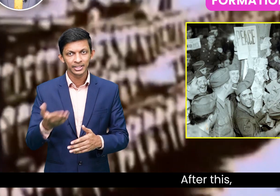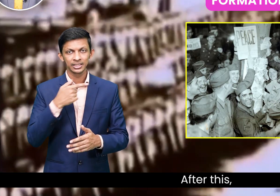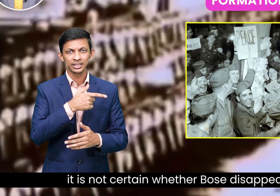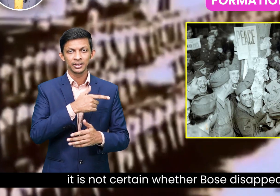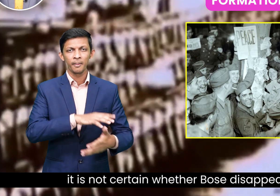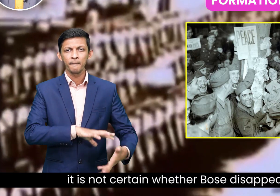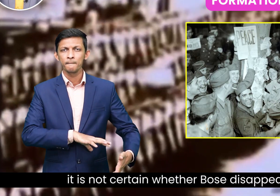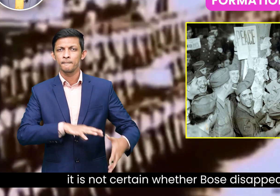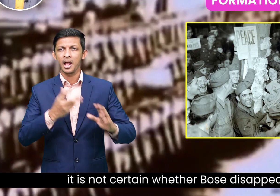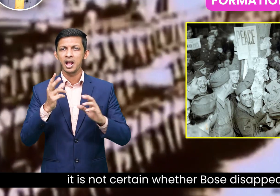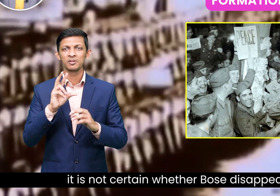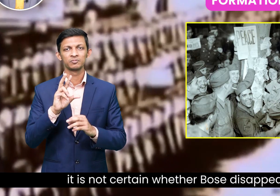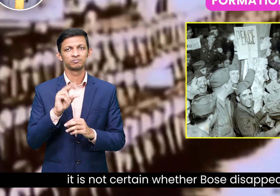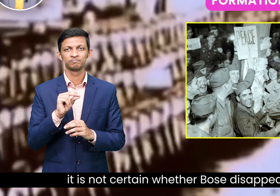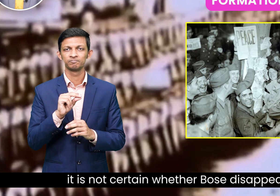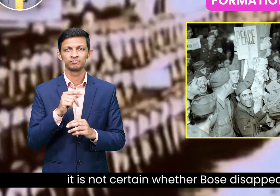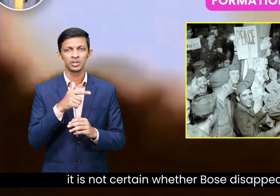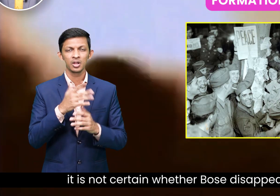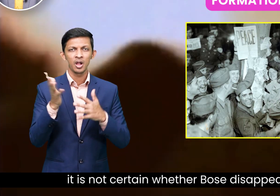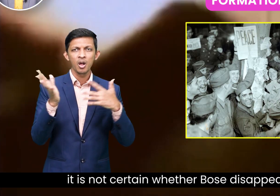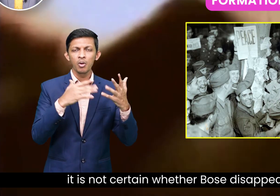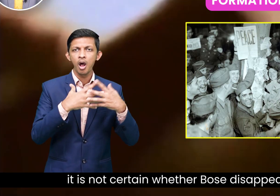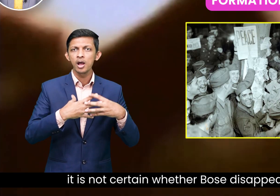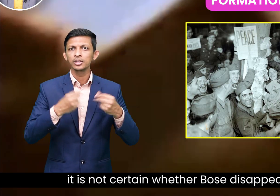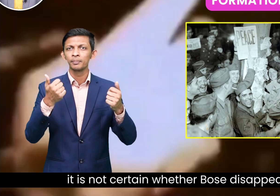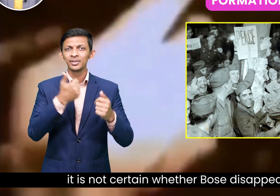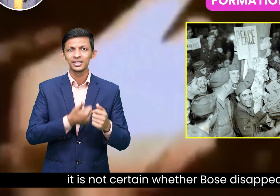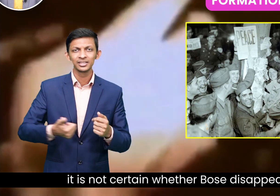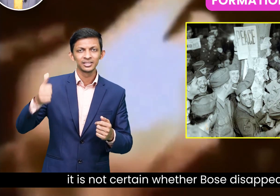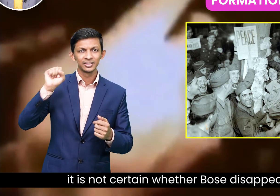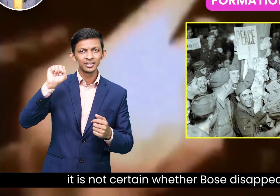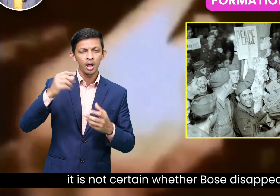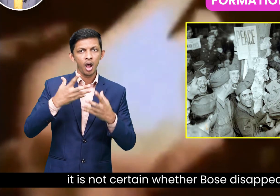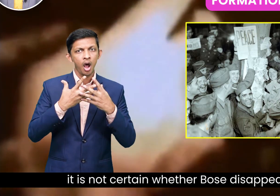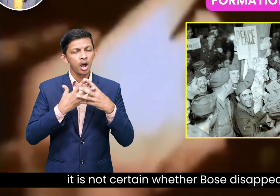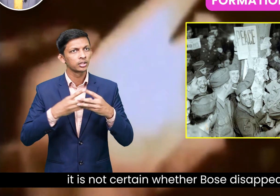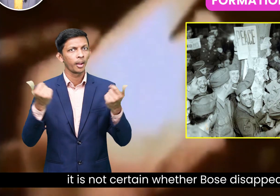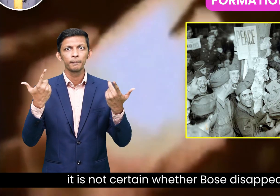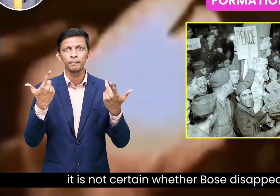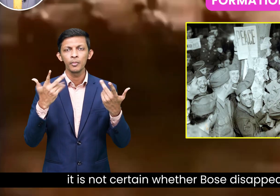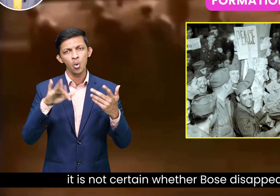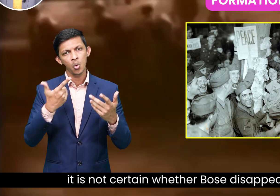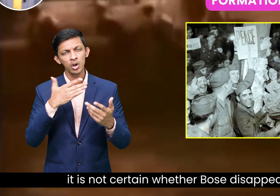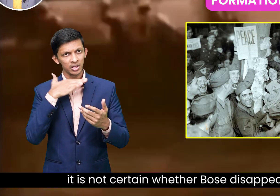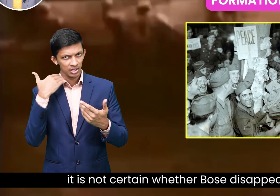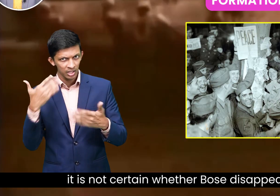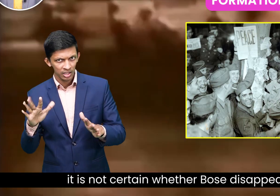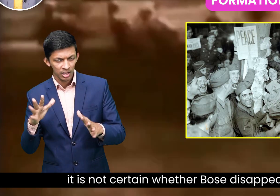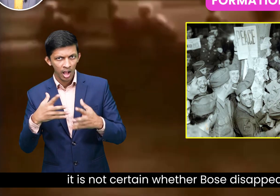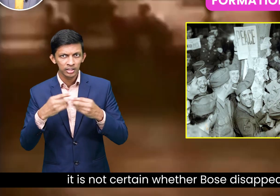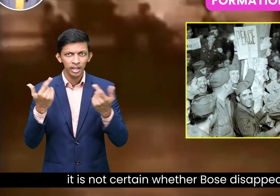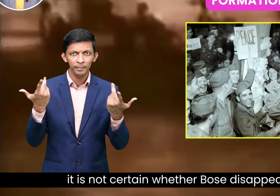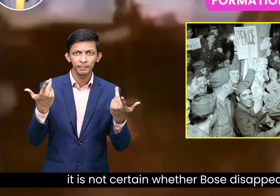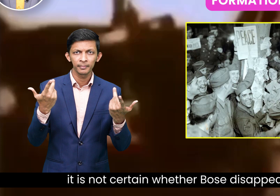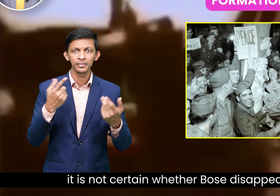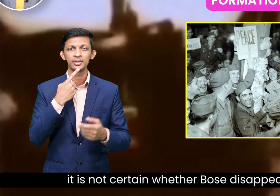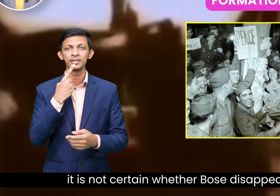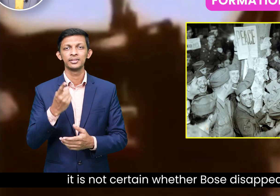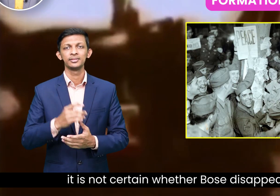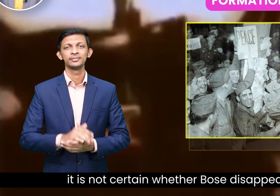After this, it is not certain whether Bose disappeared or died.